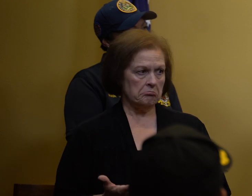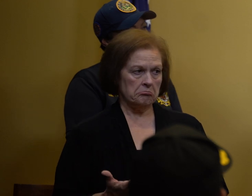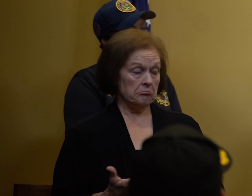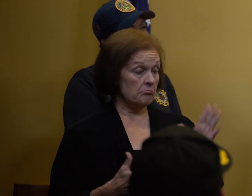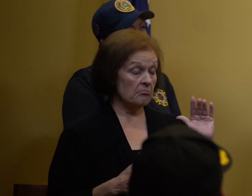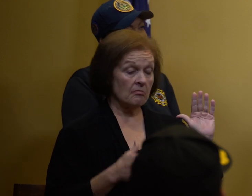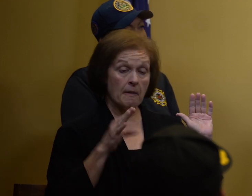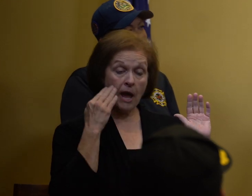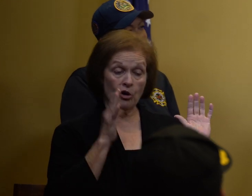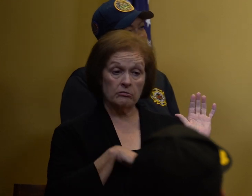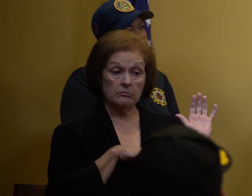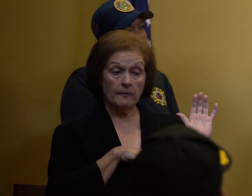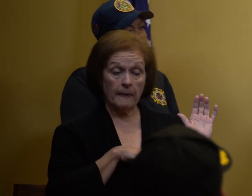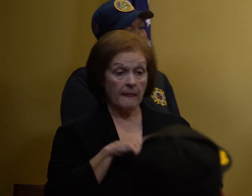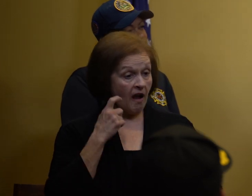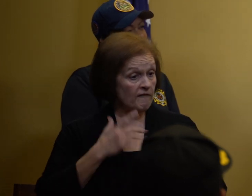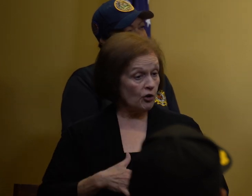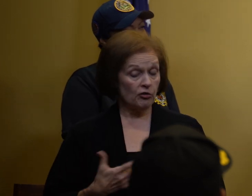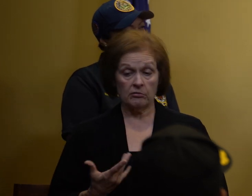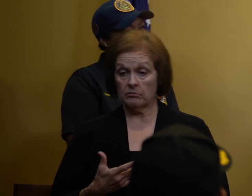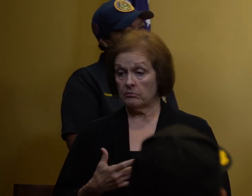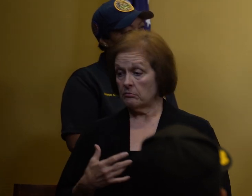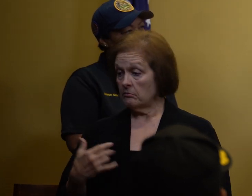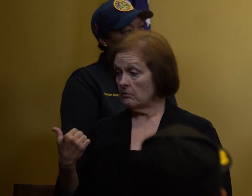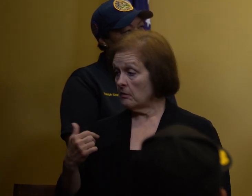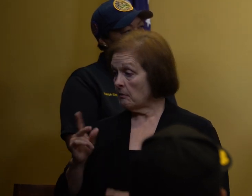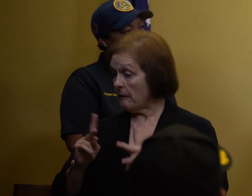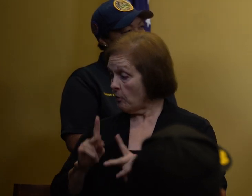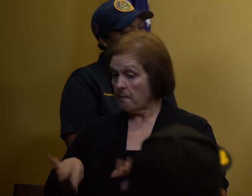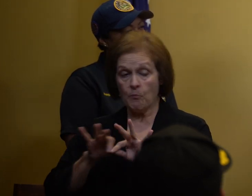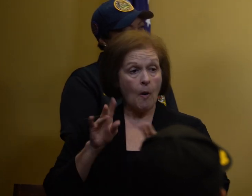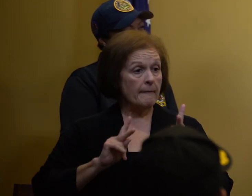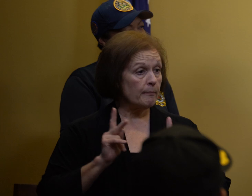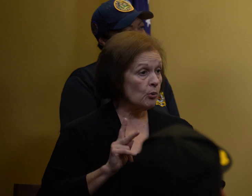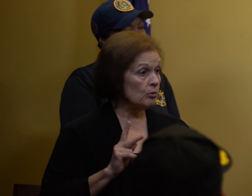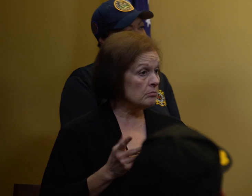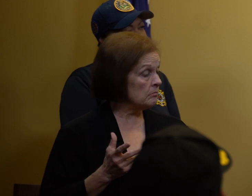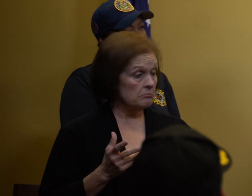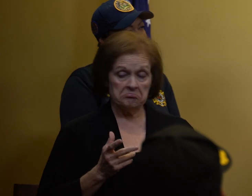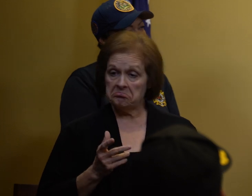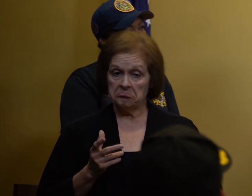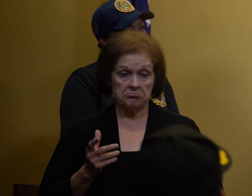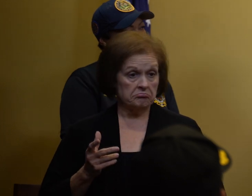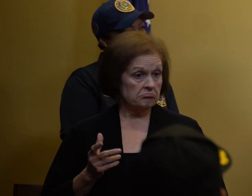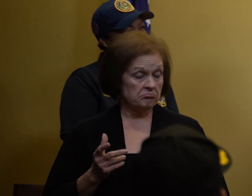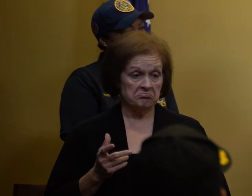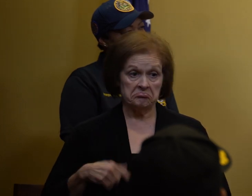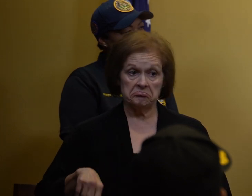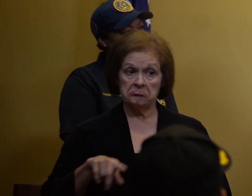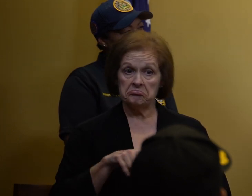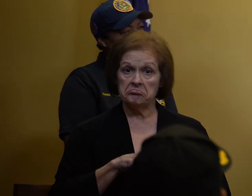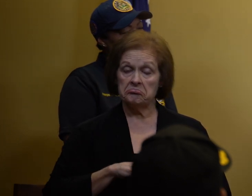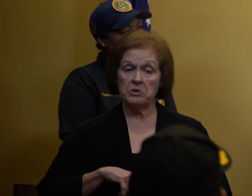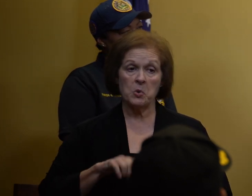Madam Mayor, whether it's the governor coordinating, or you coordinating, or critical people coordinating, it has not been hard to get access to information.